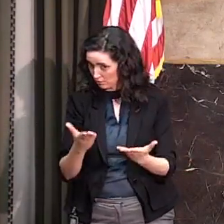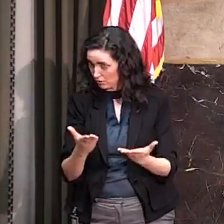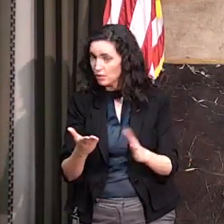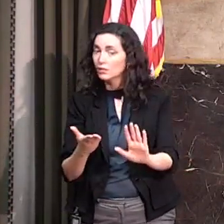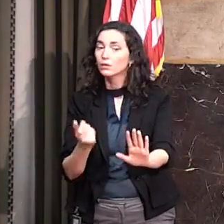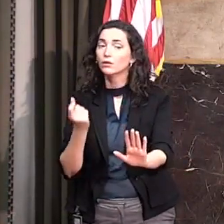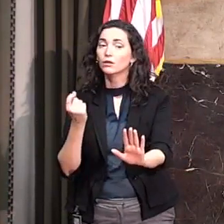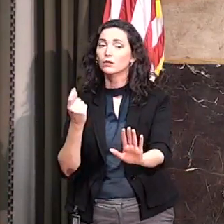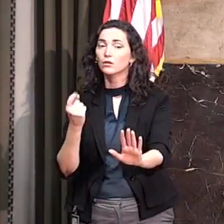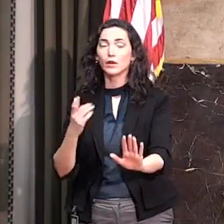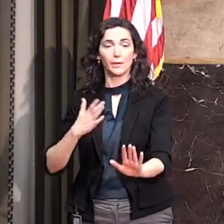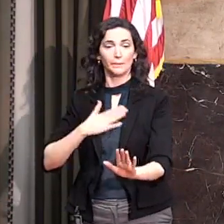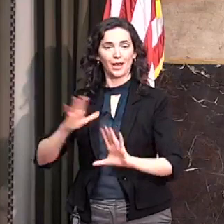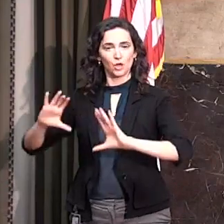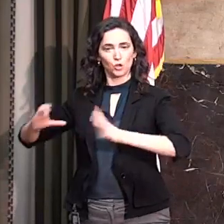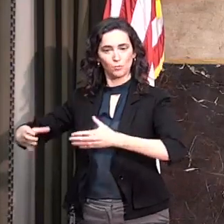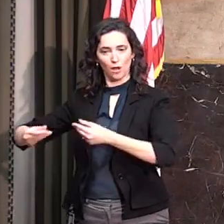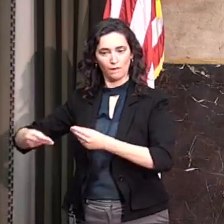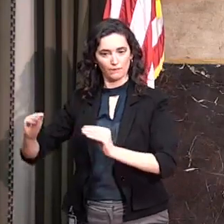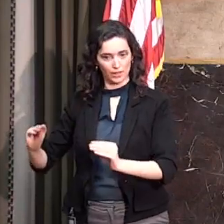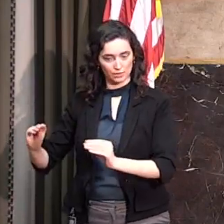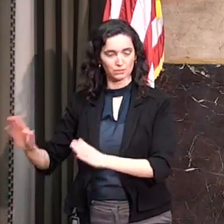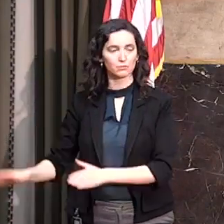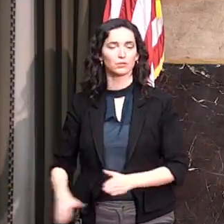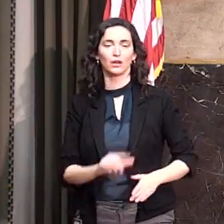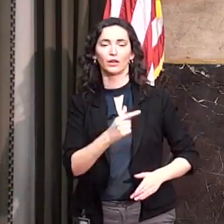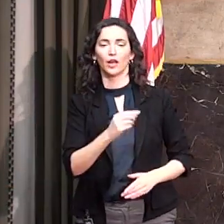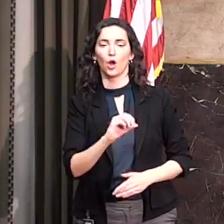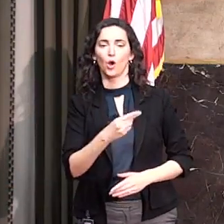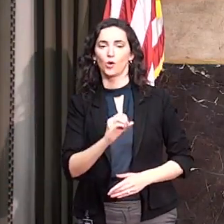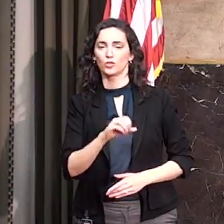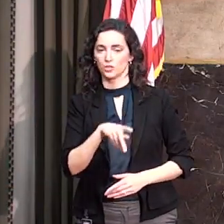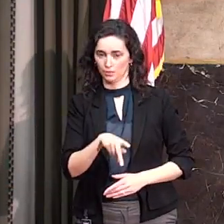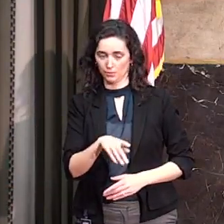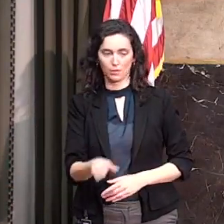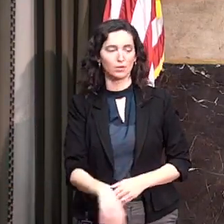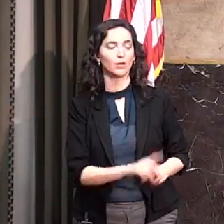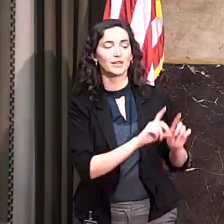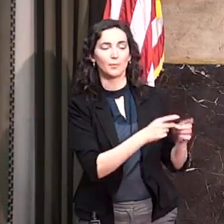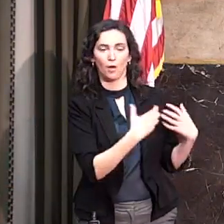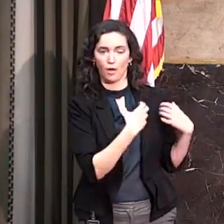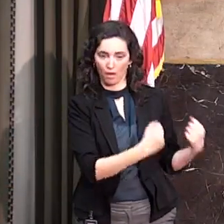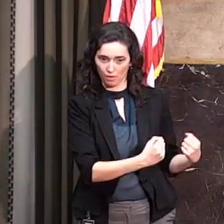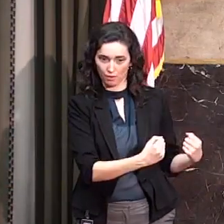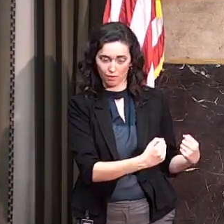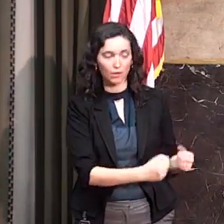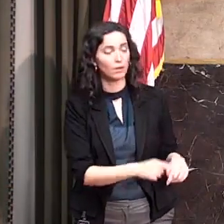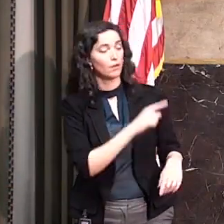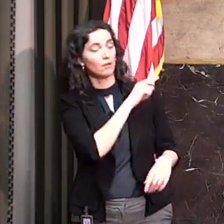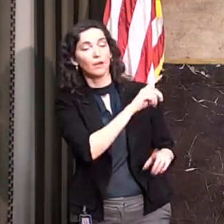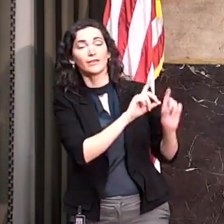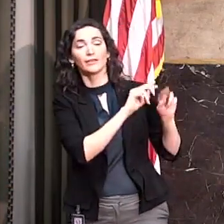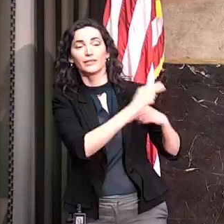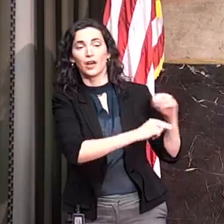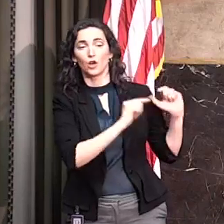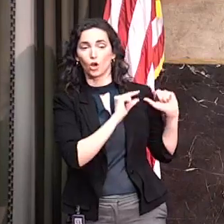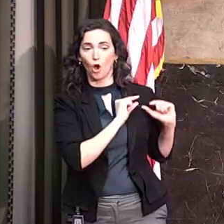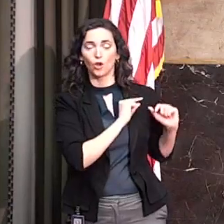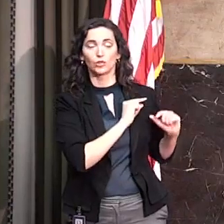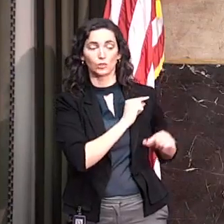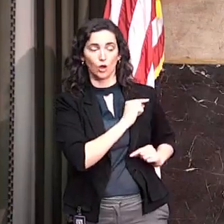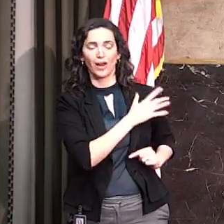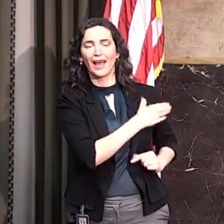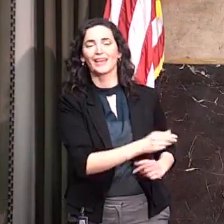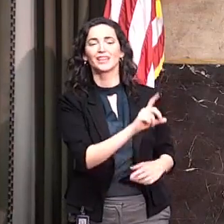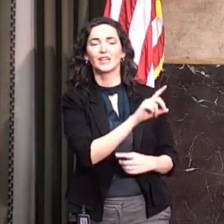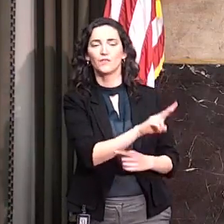I have directed my office, GOSEP, the Department of Health, the National Guard, and the Division of Administration to ensure